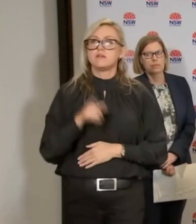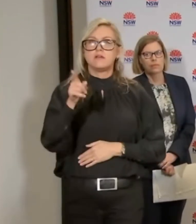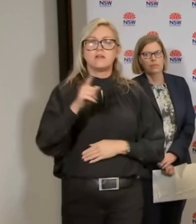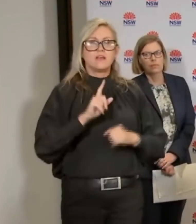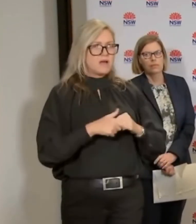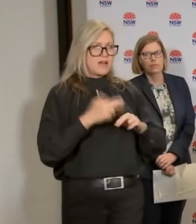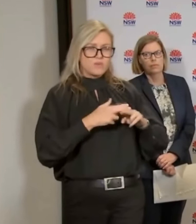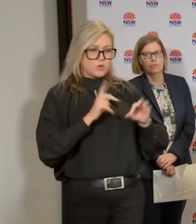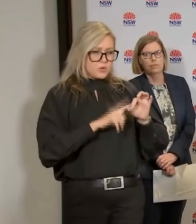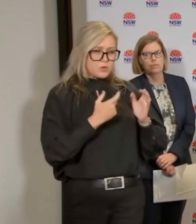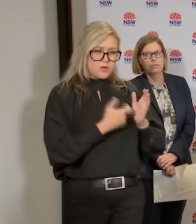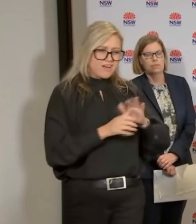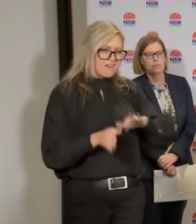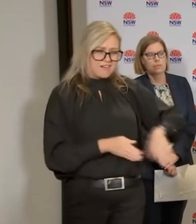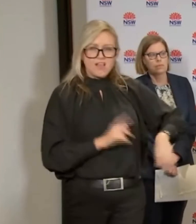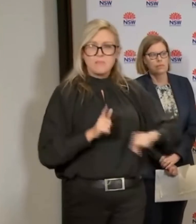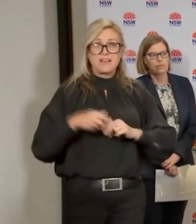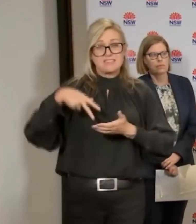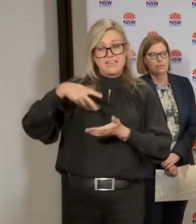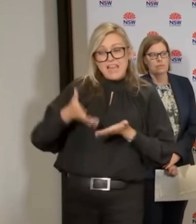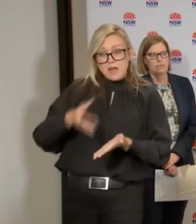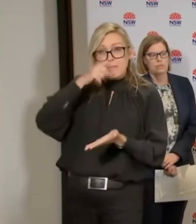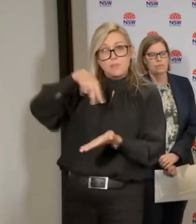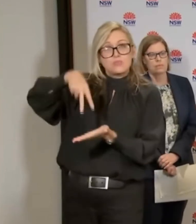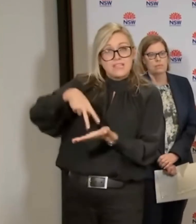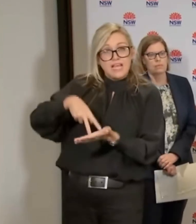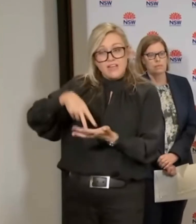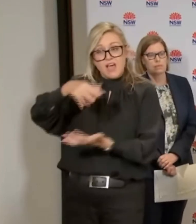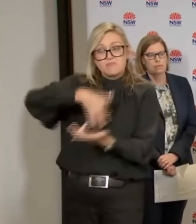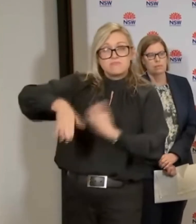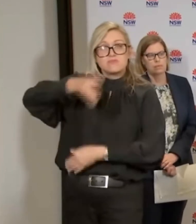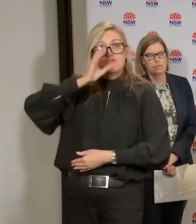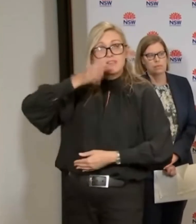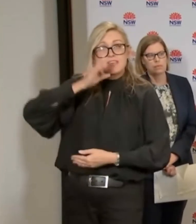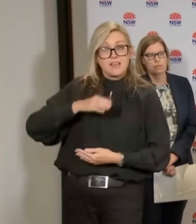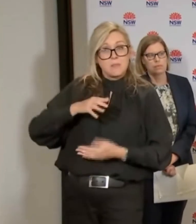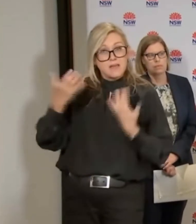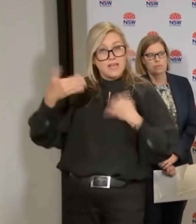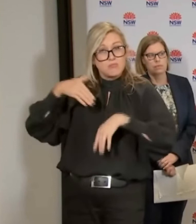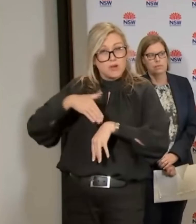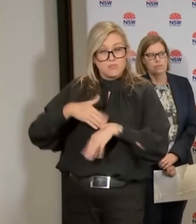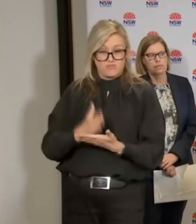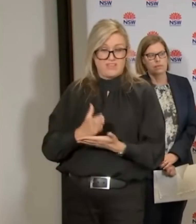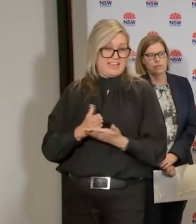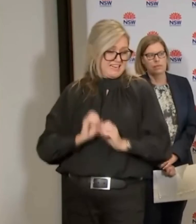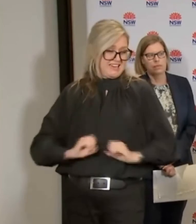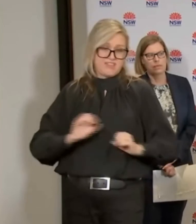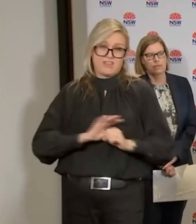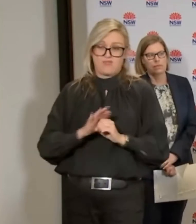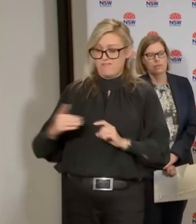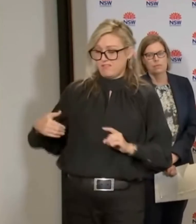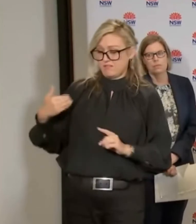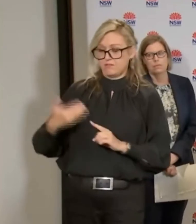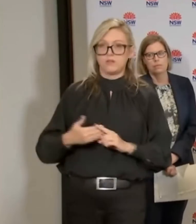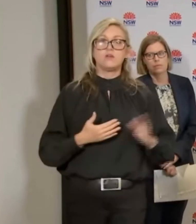community transmission, does it really matter? Well, at the moment, what we are really making sure we do is reduce the risk of a